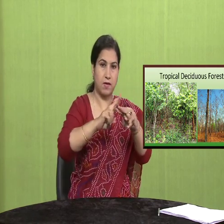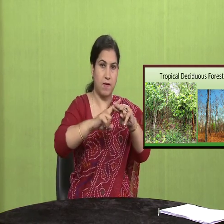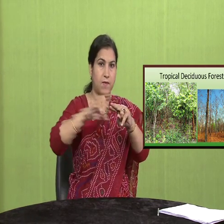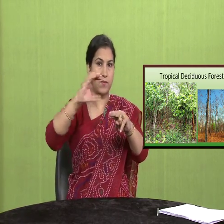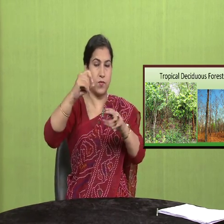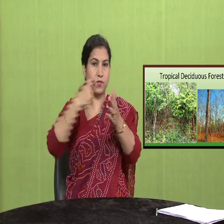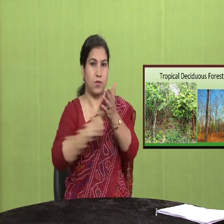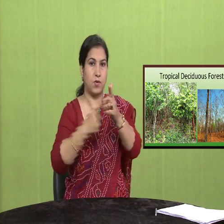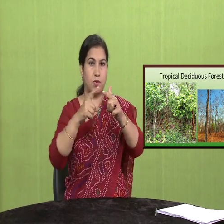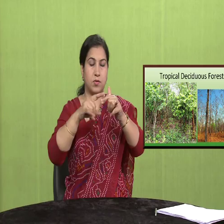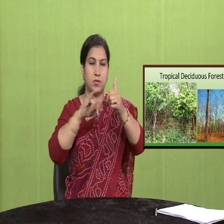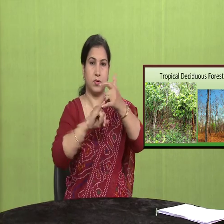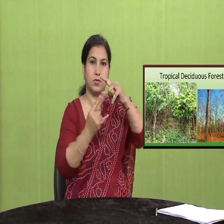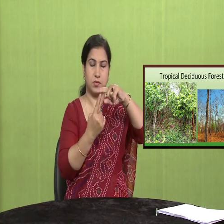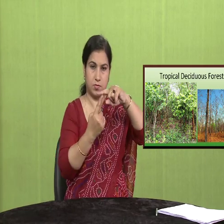The third is